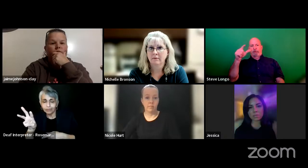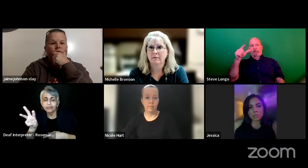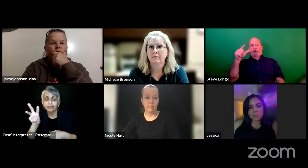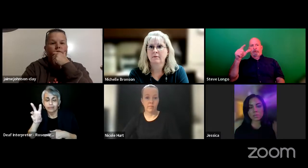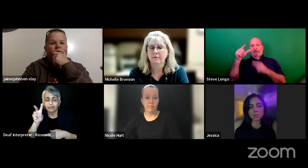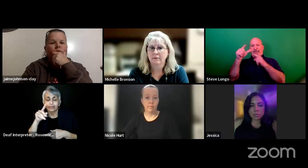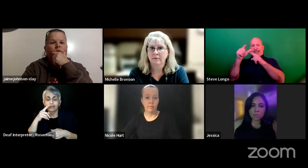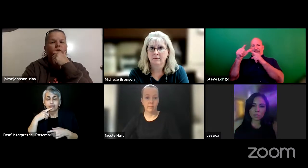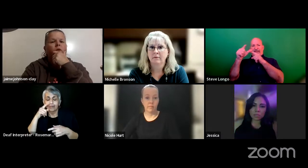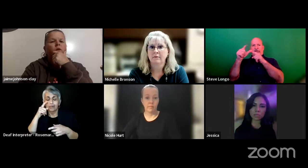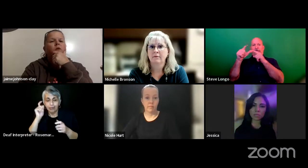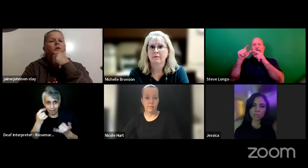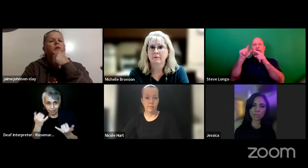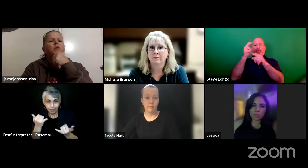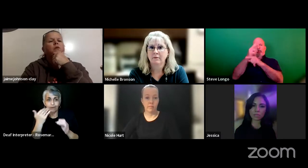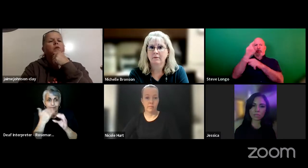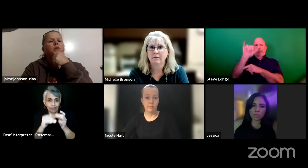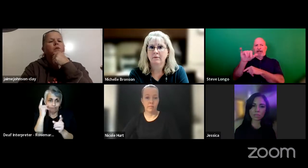We were looking at